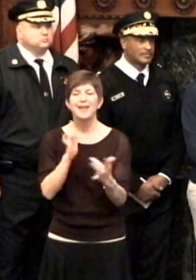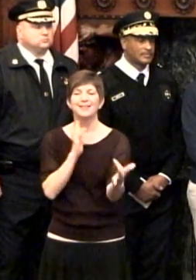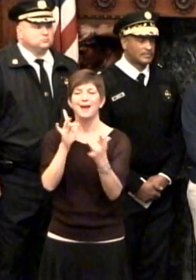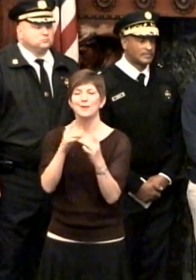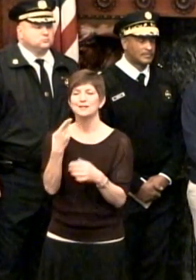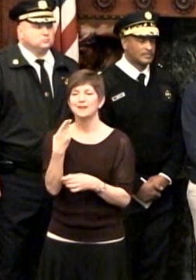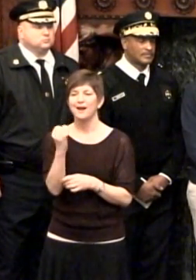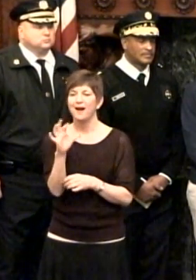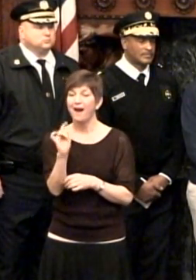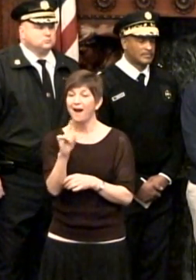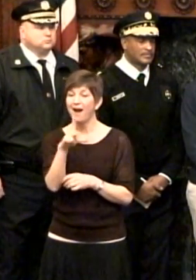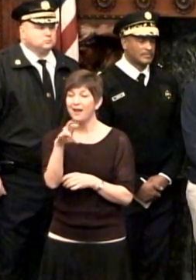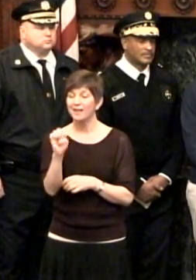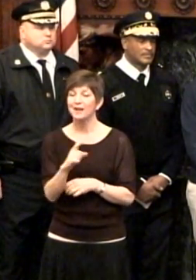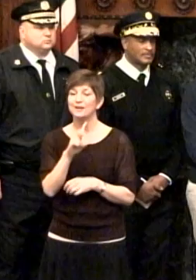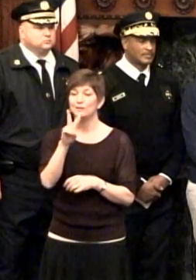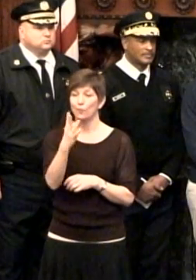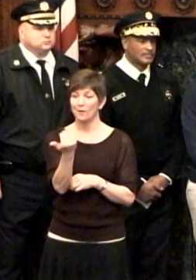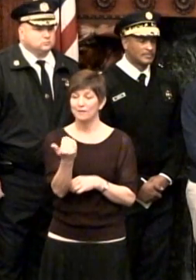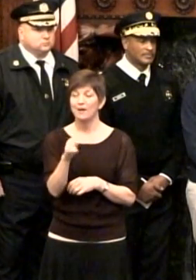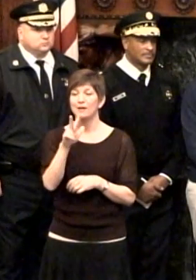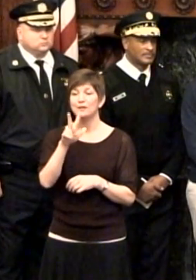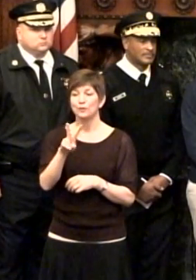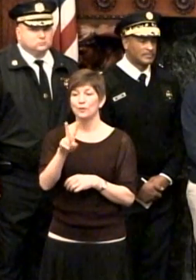hotline. That's